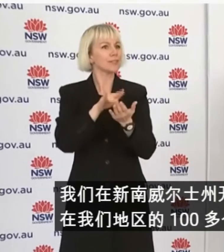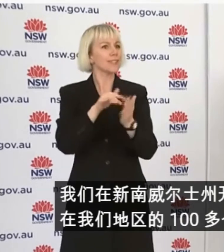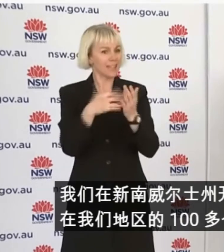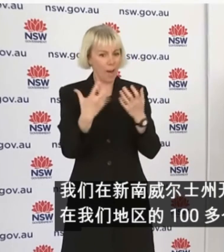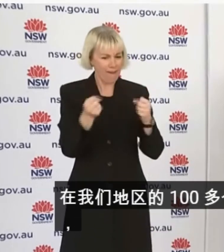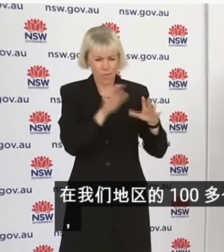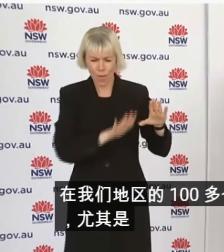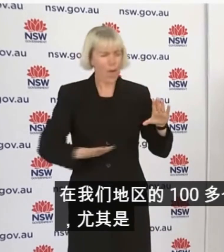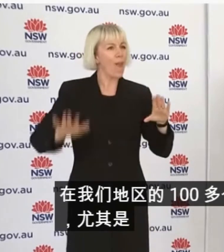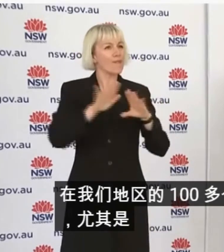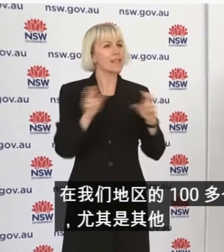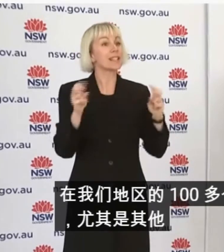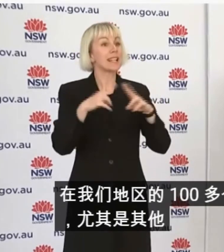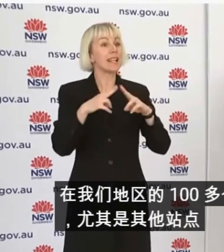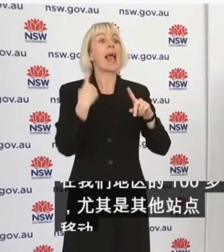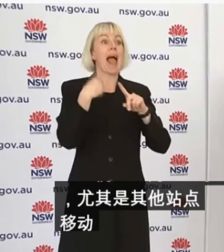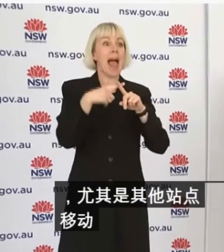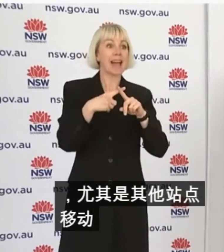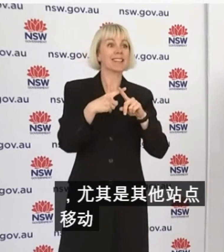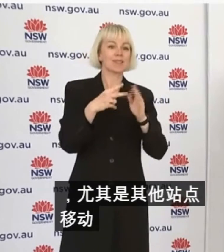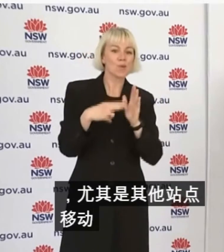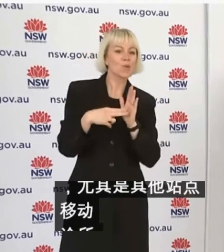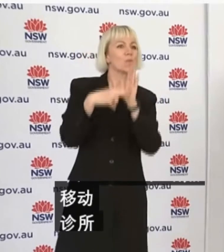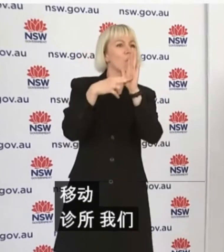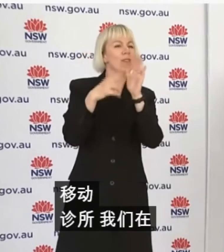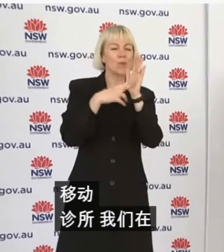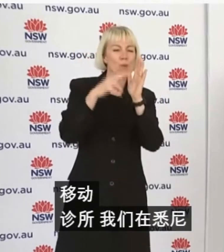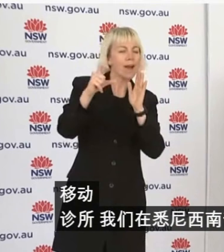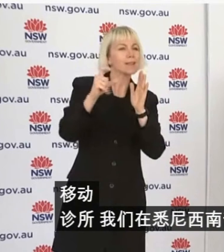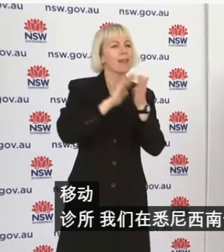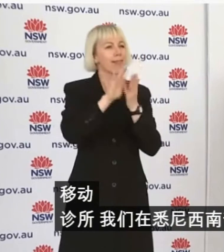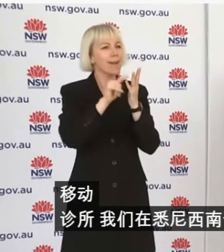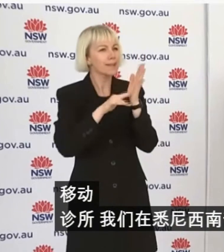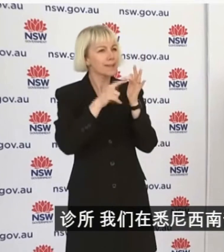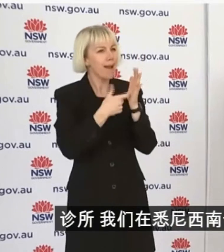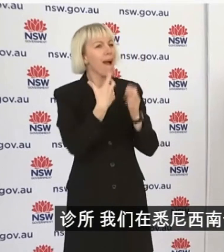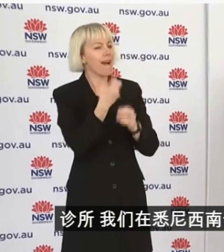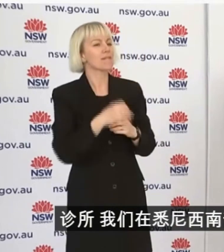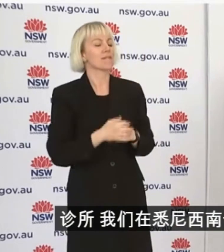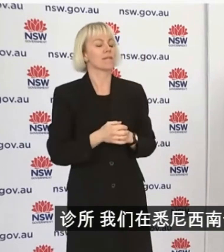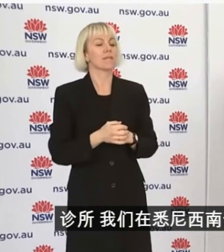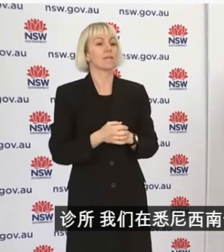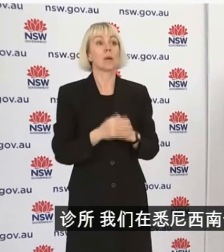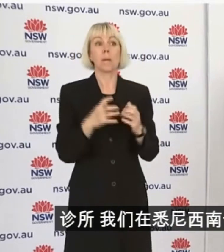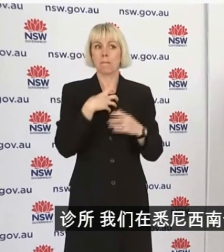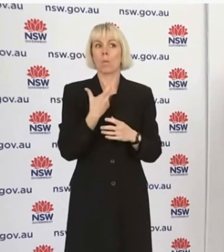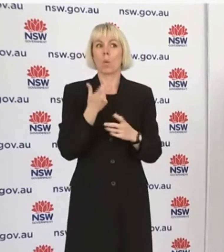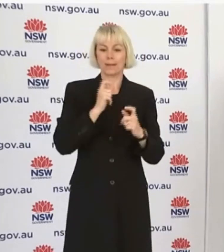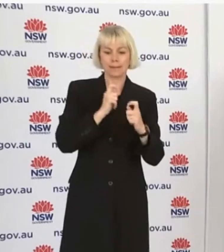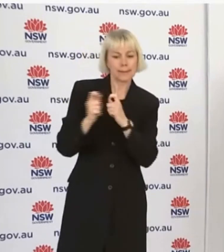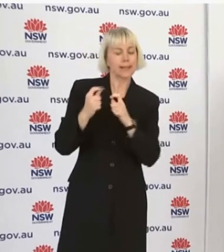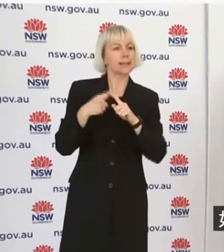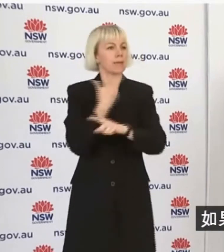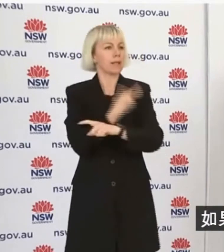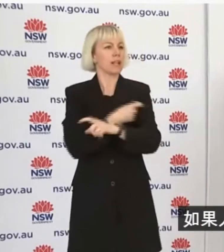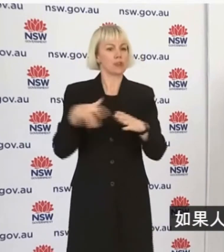and also in particular the additional sites, the mobile clinics, the outreach program we have in southwestern Sydney. Can I also make this